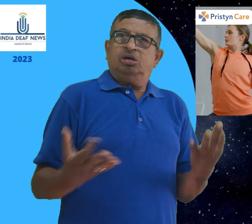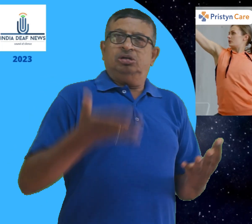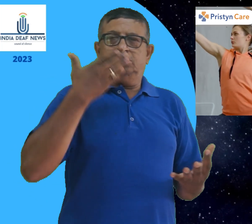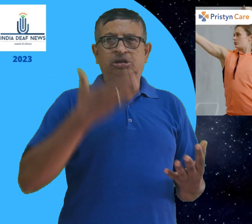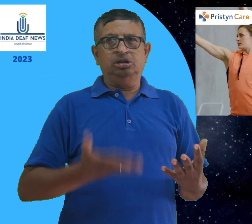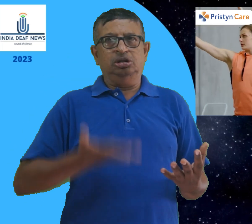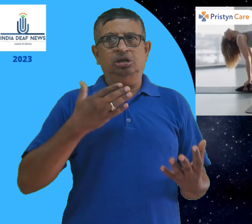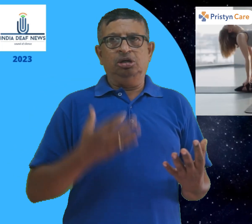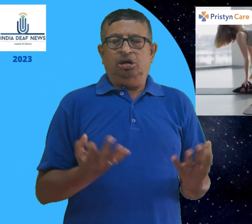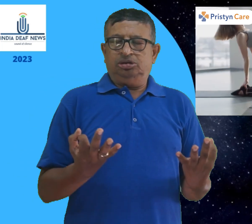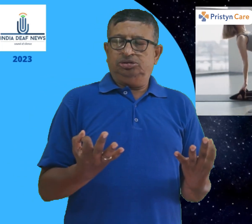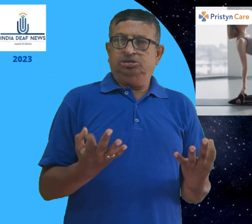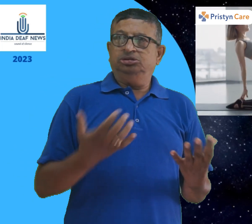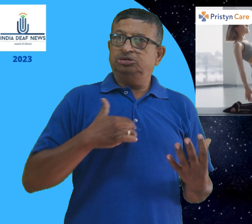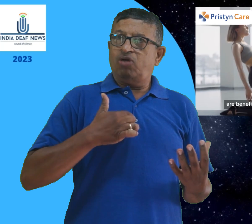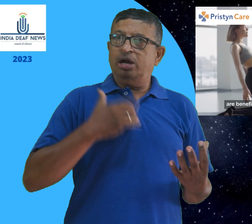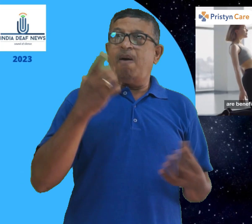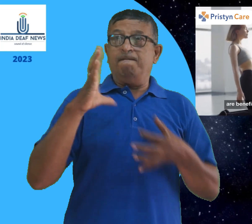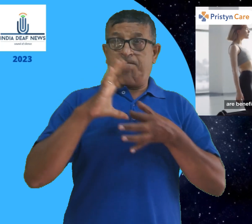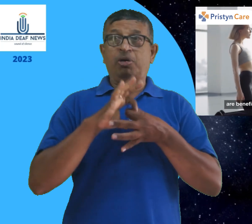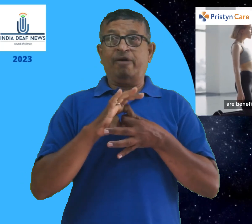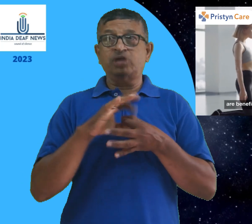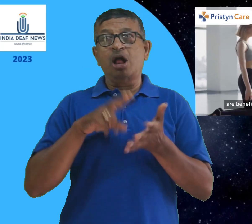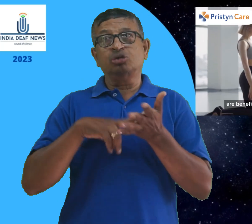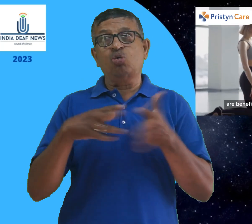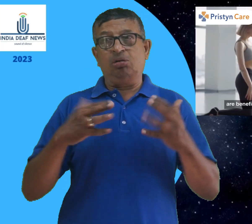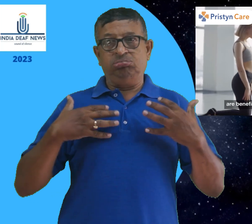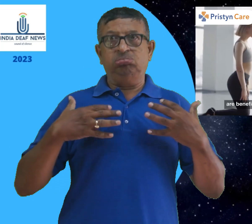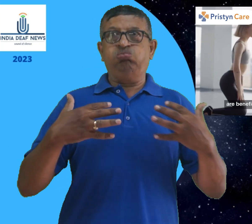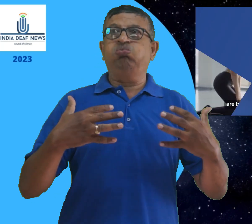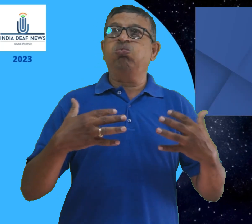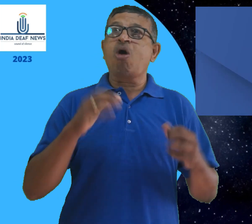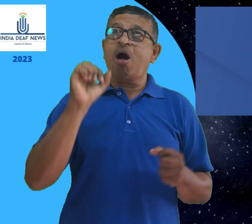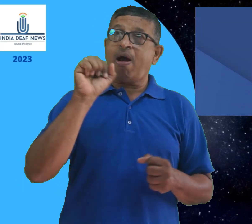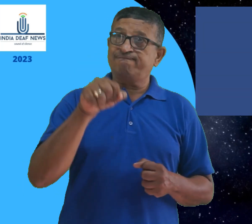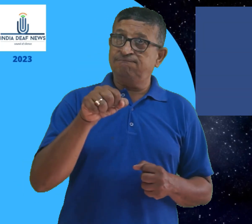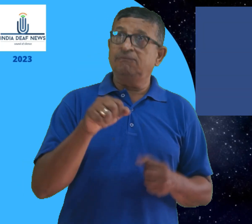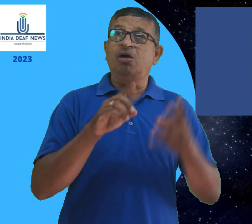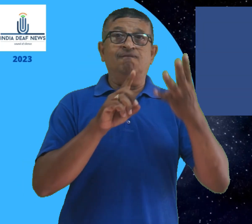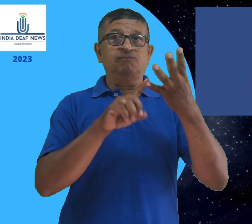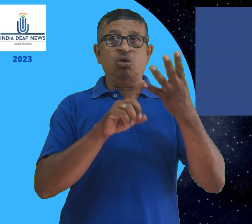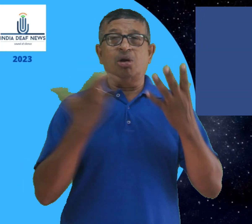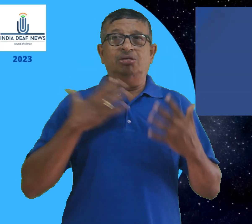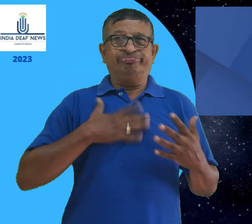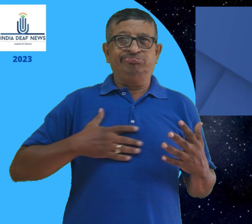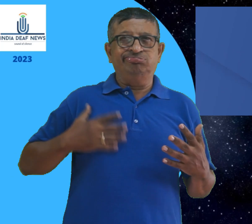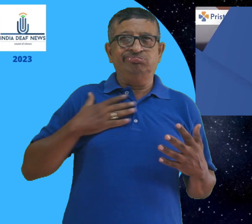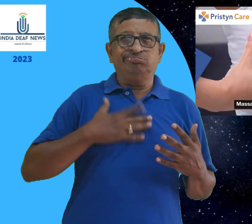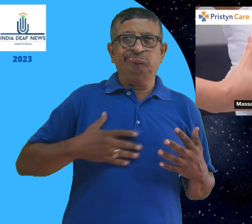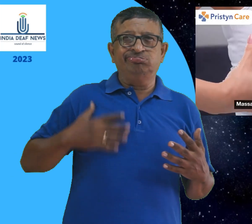Dvikonasana, and Astrasana are beneficial for natural enlargement of the breast. Third, massage your